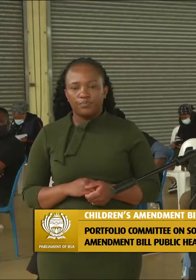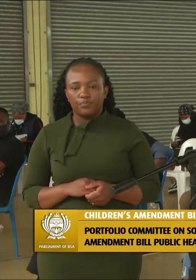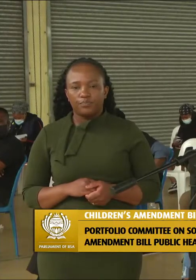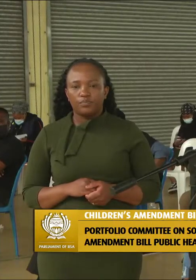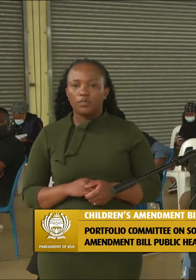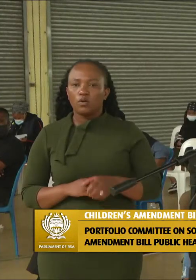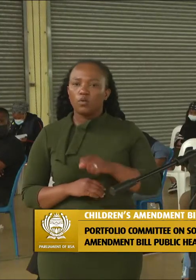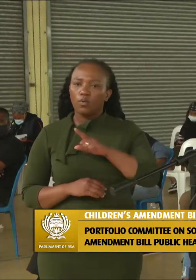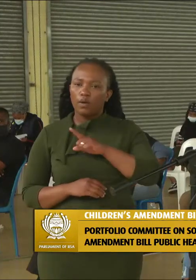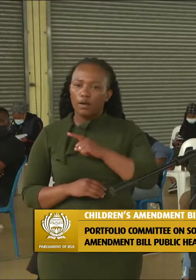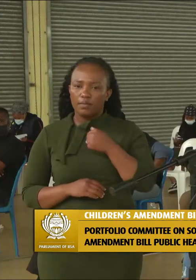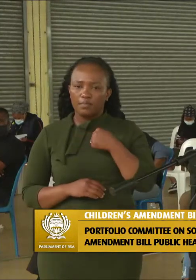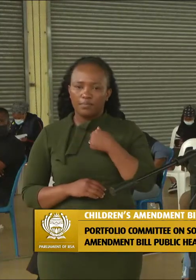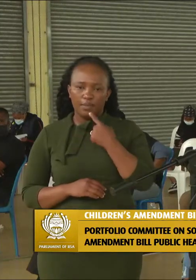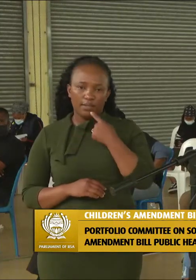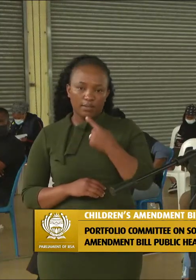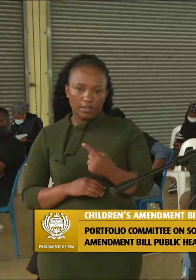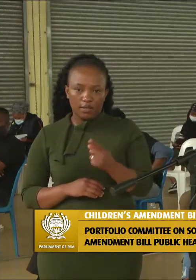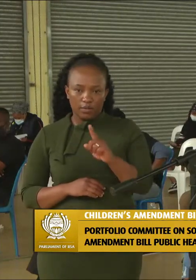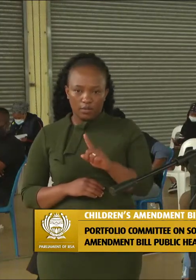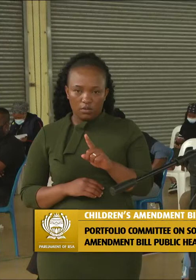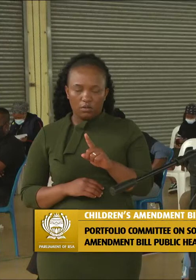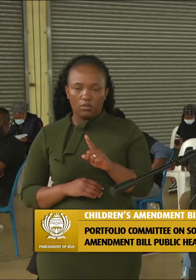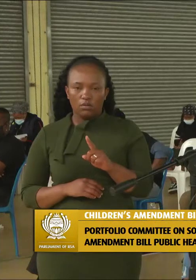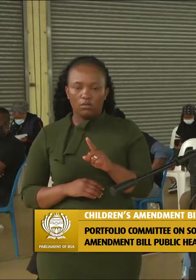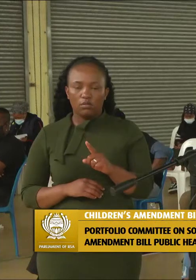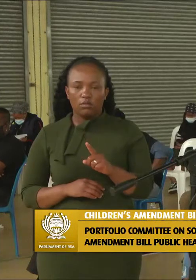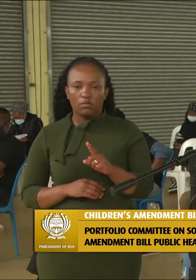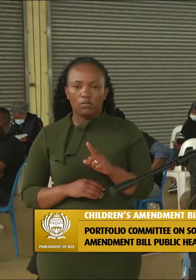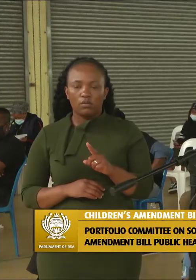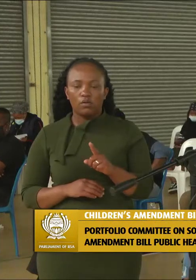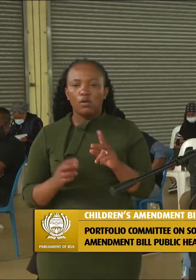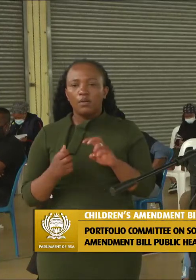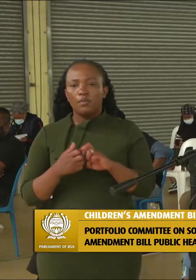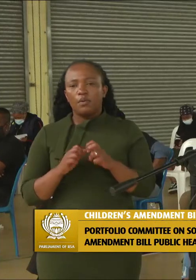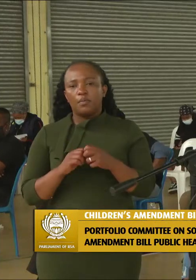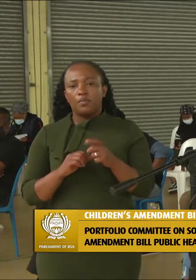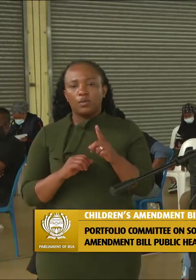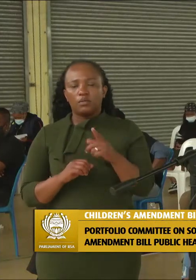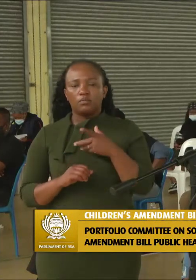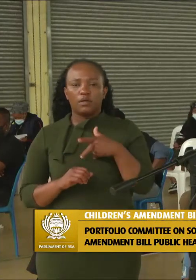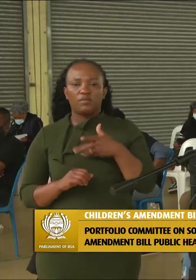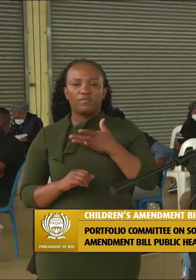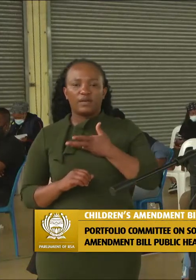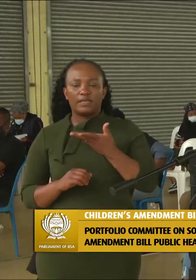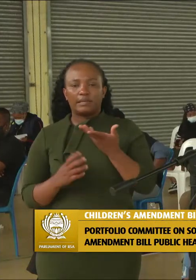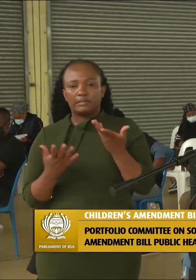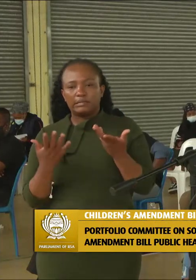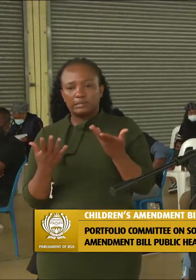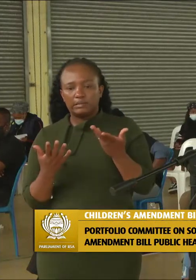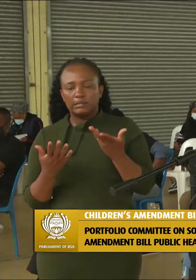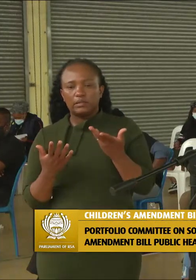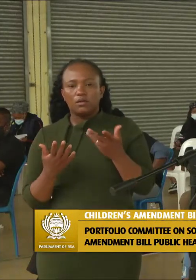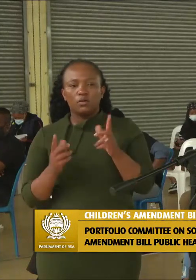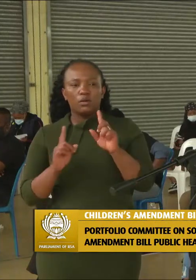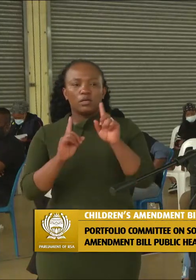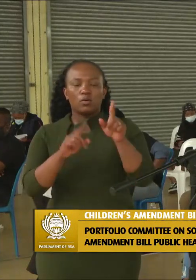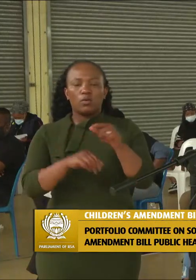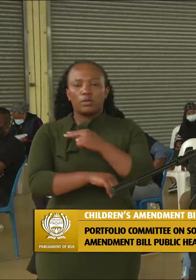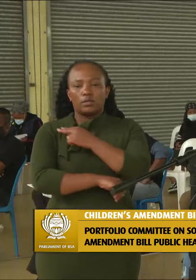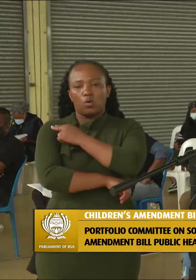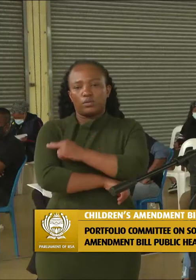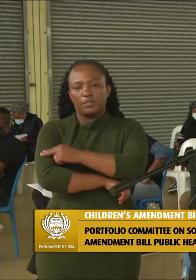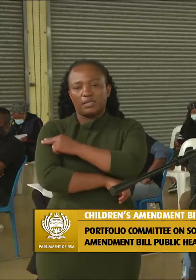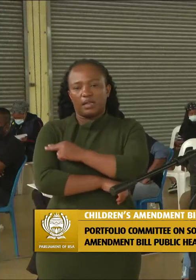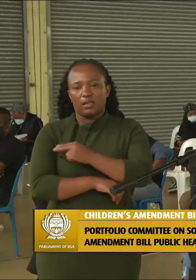ukuthi sike sithole ukuthi kuneyingqinamba futhi zokuthi abazali bahambise abantwana ezibhedlela ngenxa ukuthi